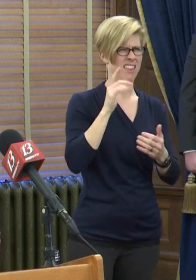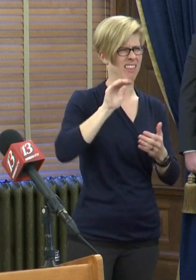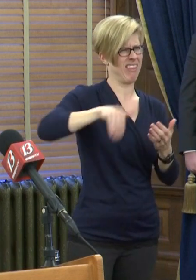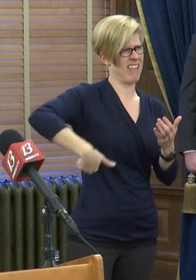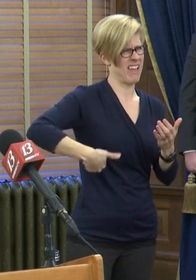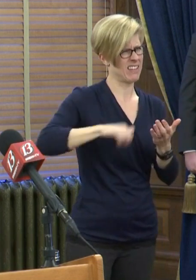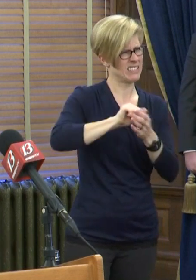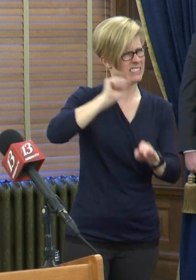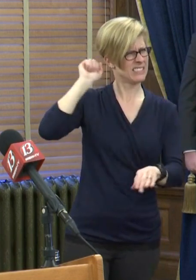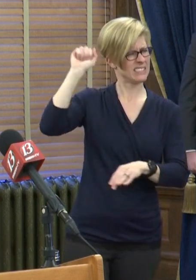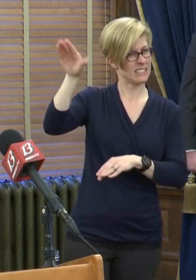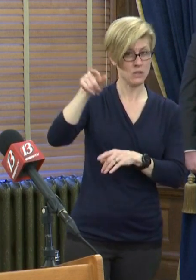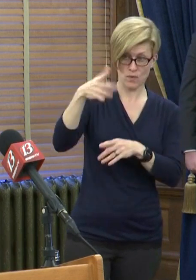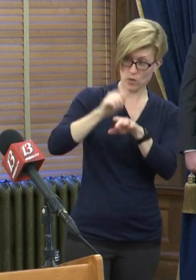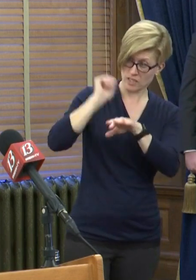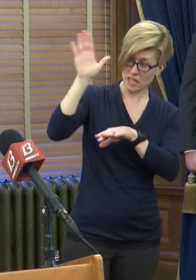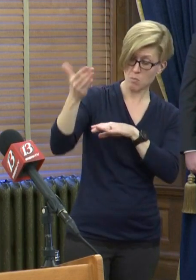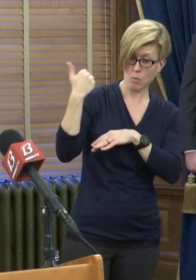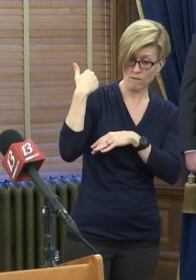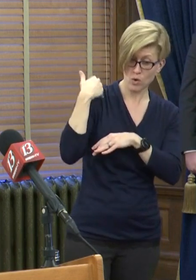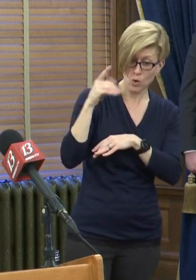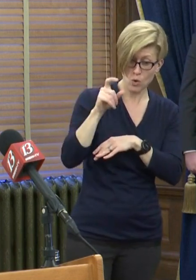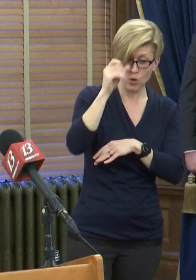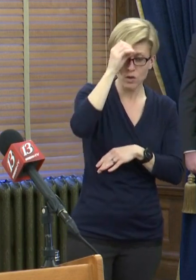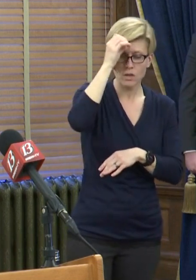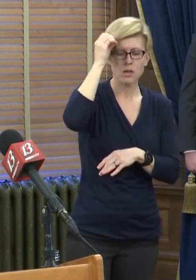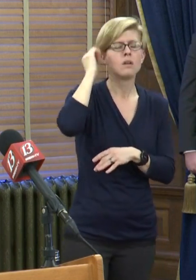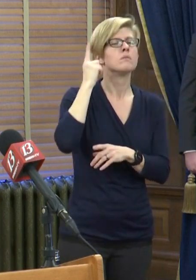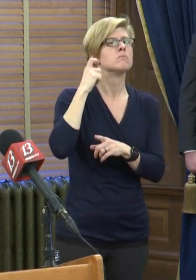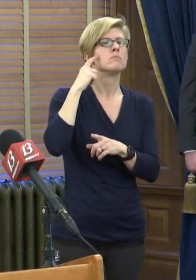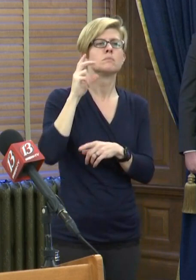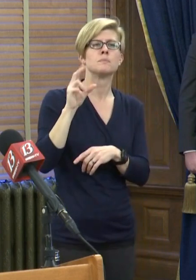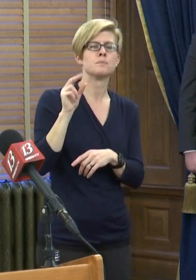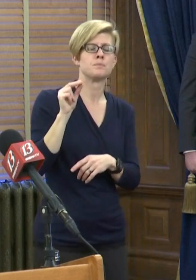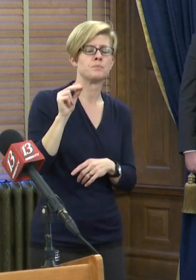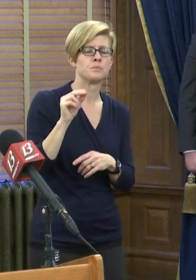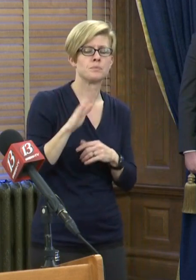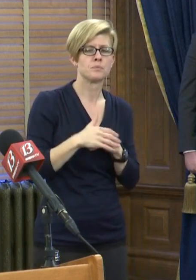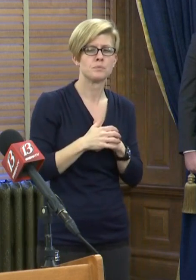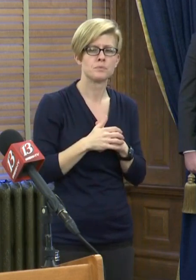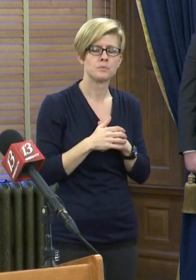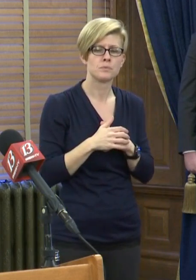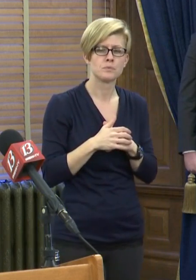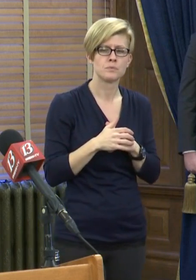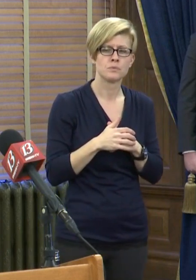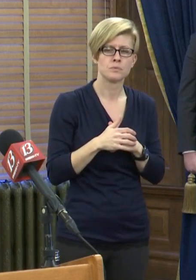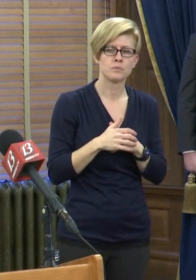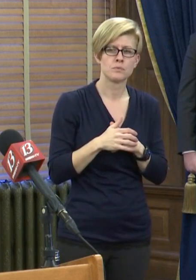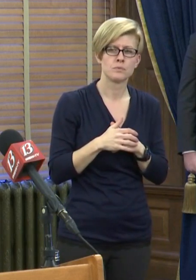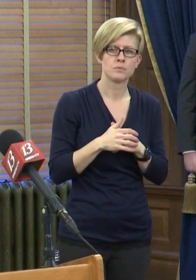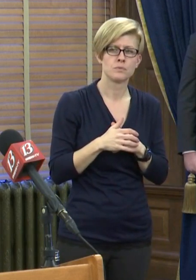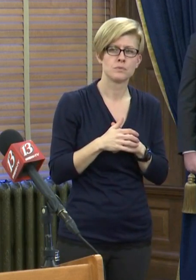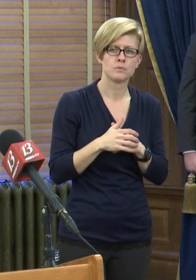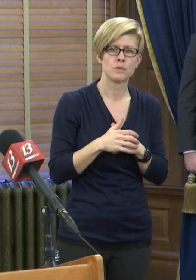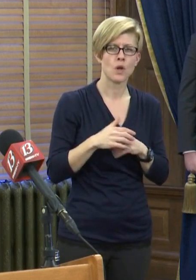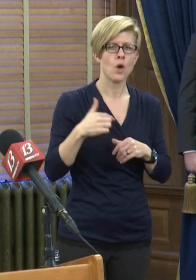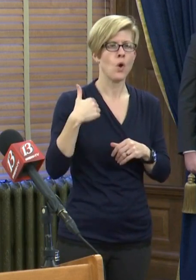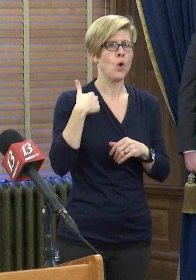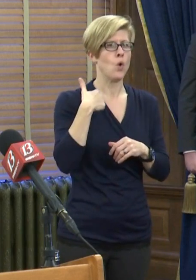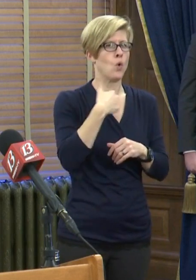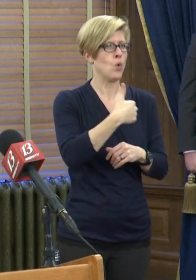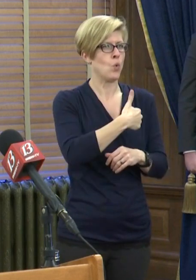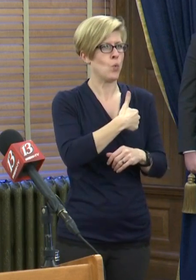No, we have first of all, you know, we haven't had the bandwidth to deal